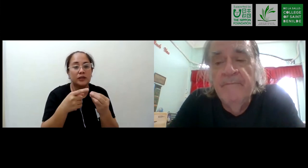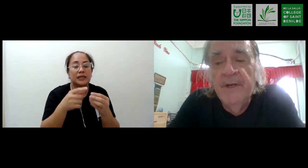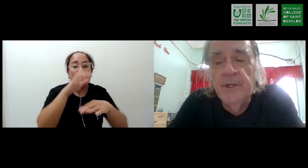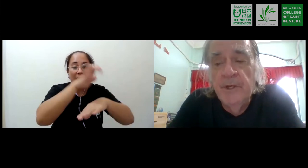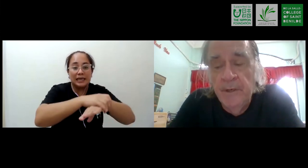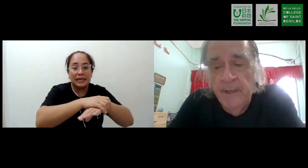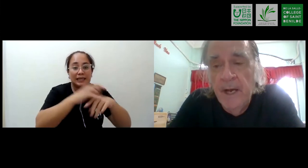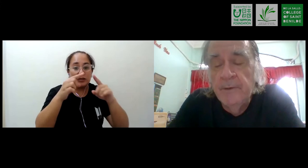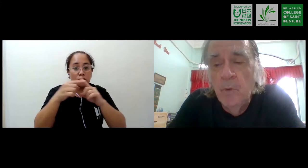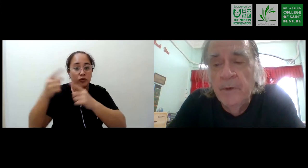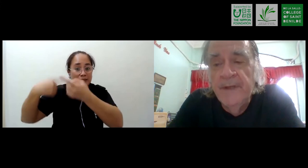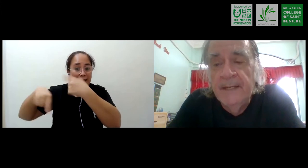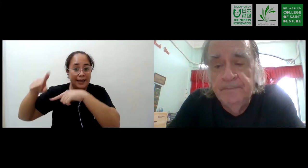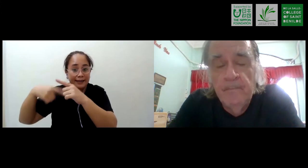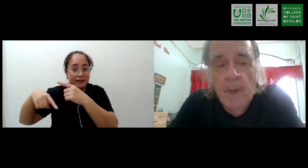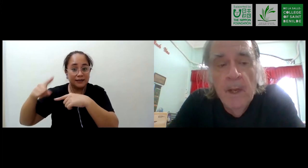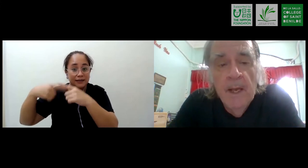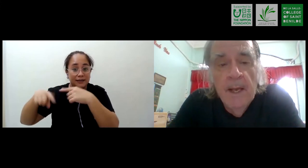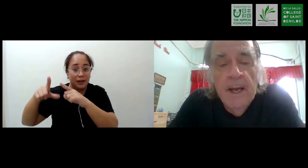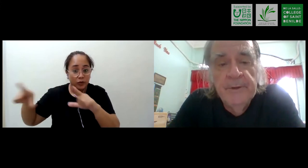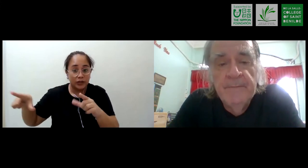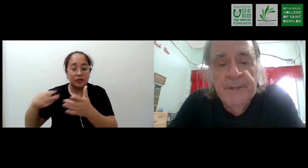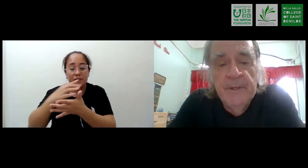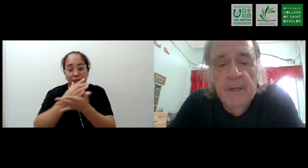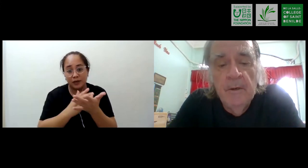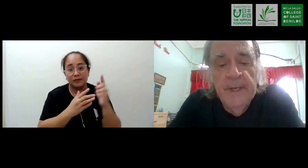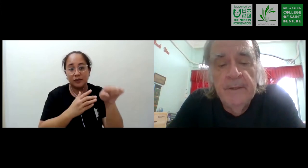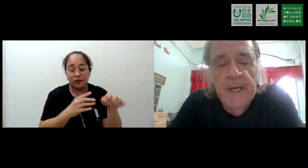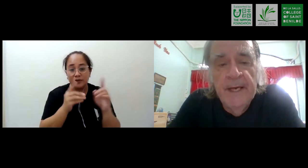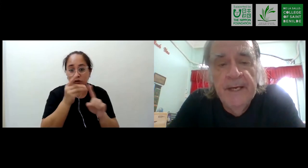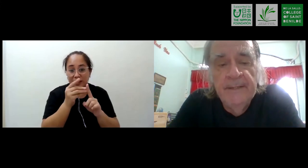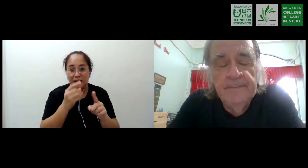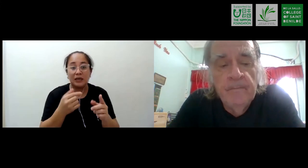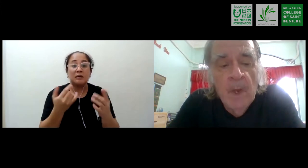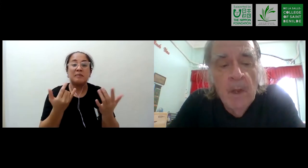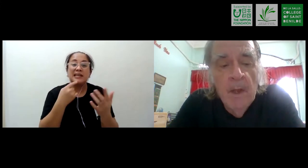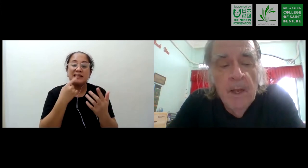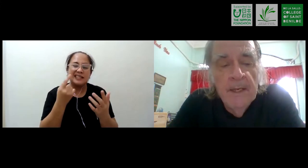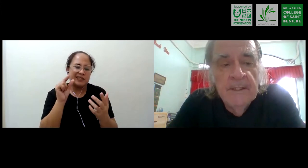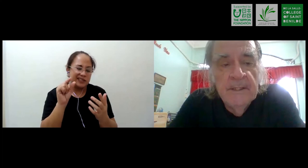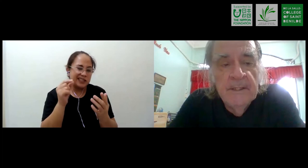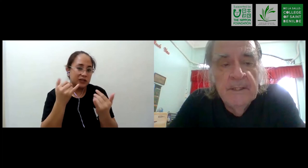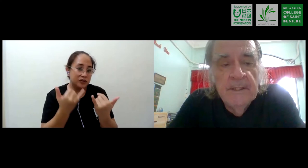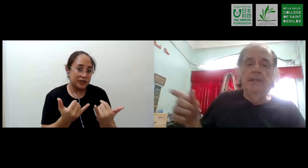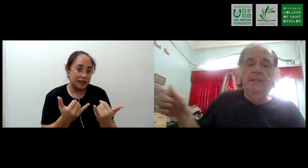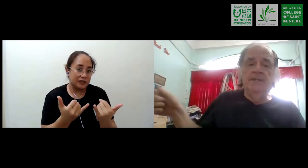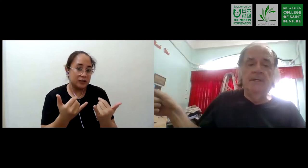of the dictionary, how to order that. I'll just mention a little bit today. So for example,